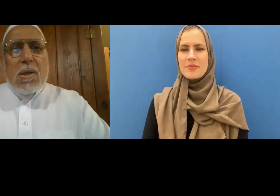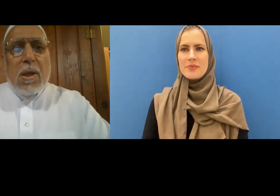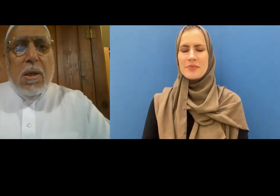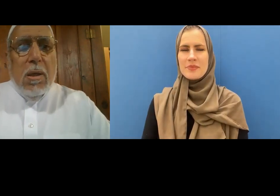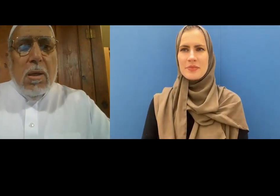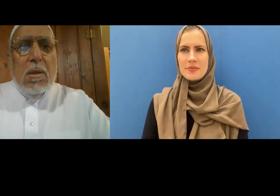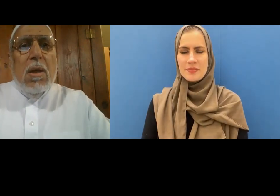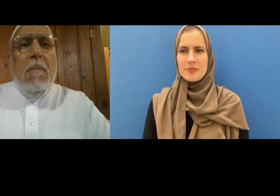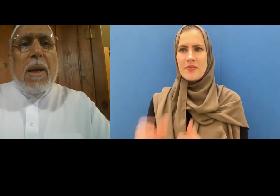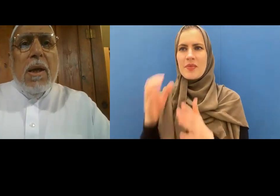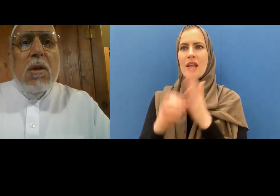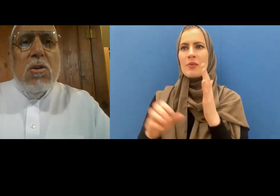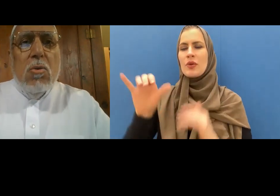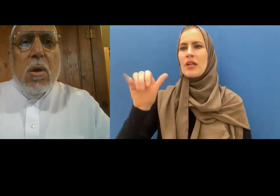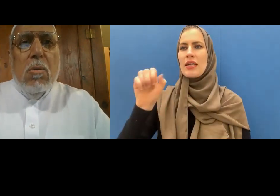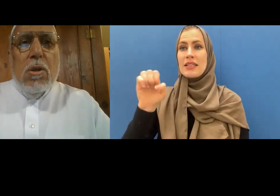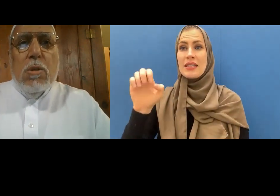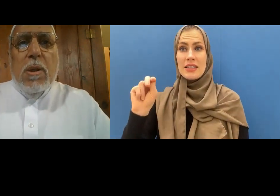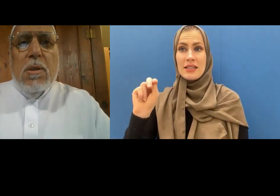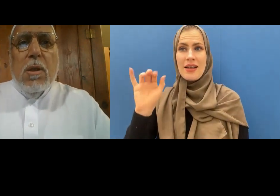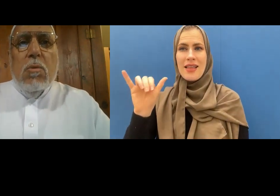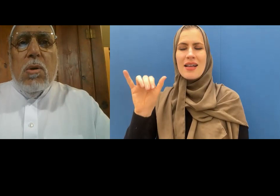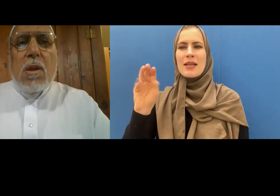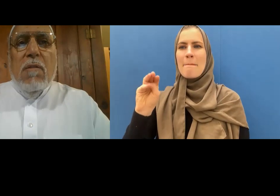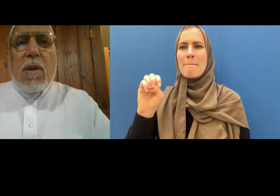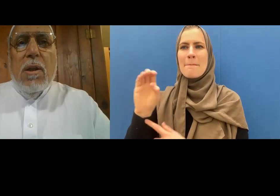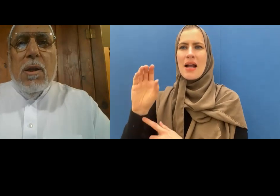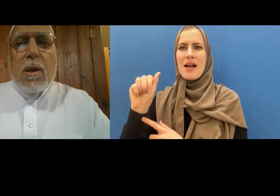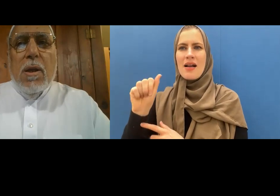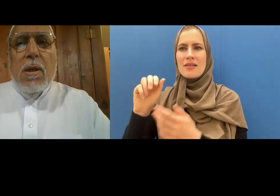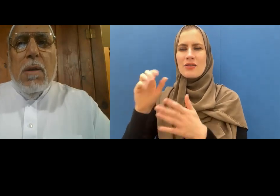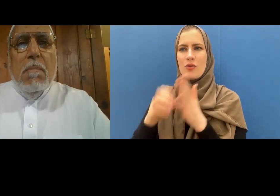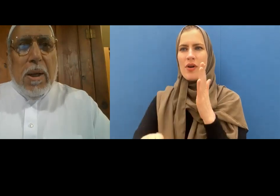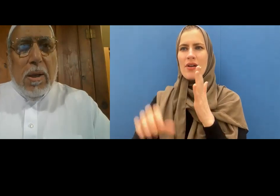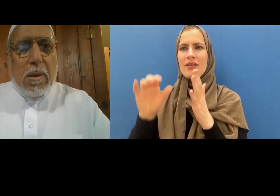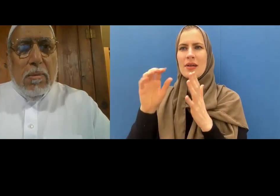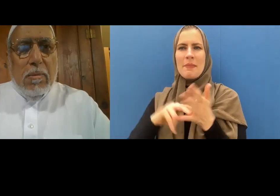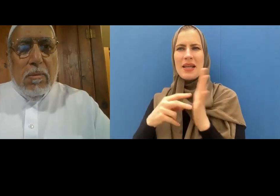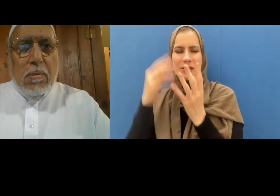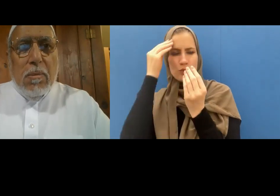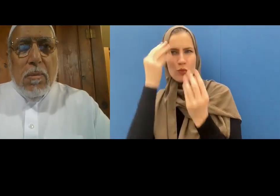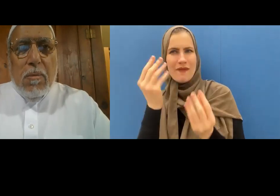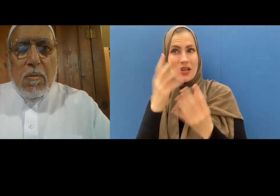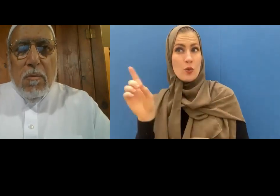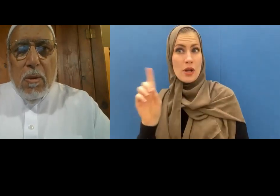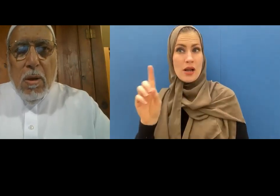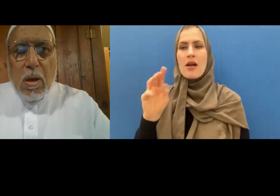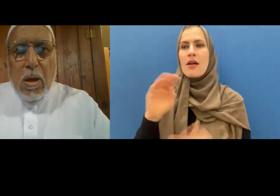Surah Yasin is a Makki Surah, which means it was revealed in Mecca.